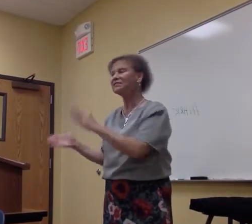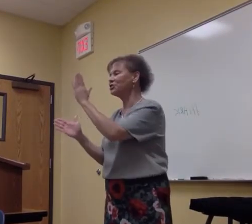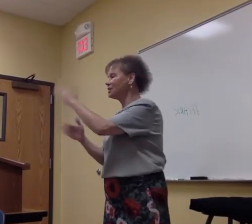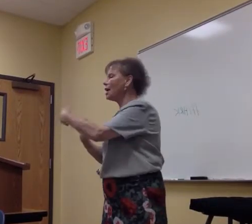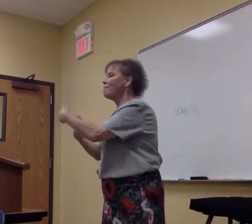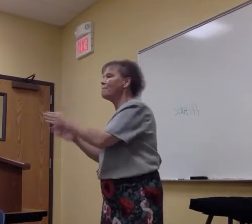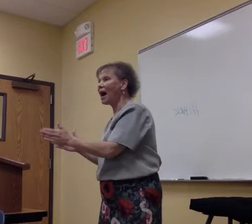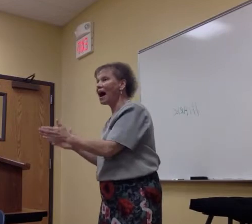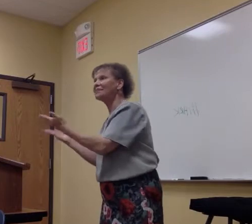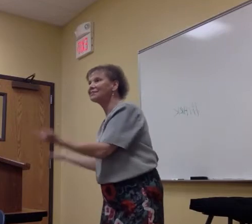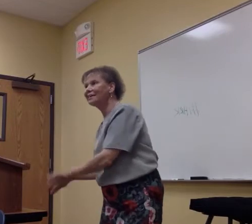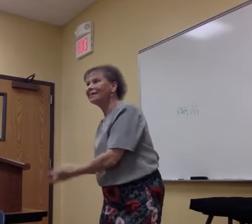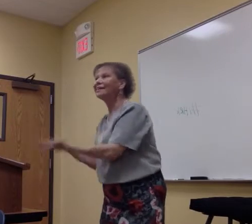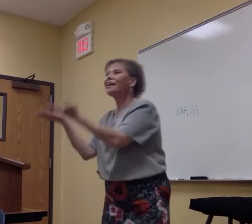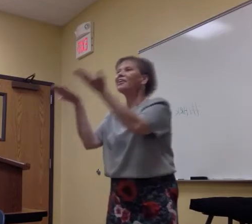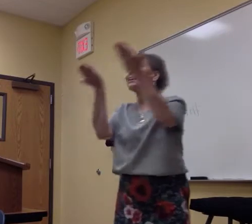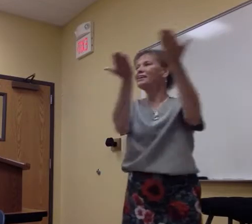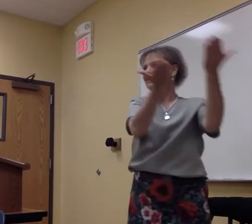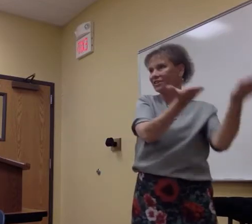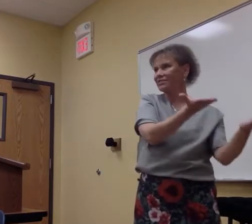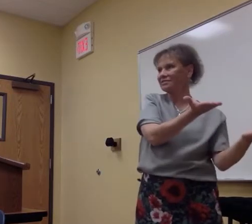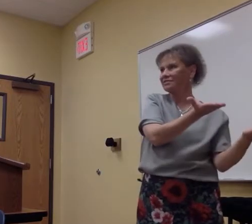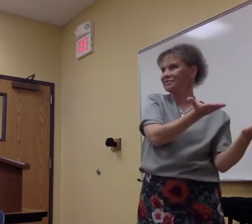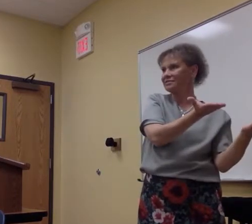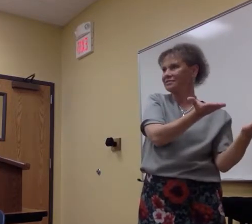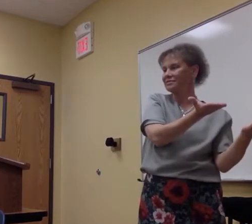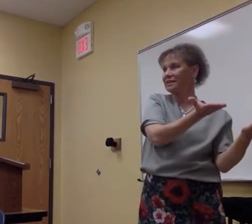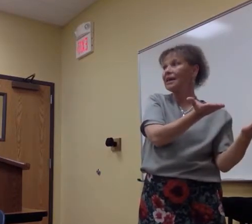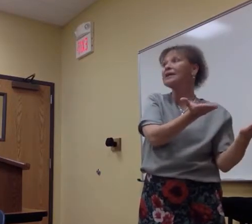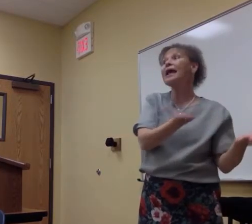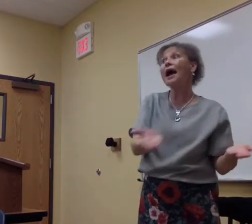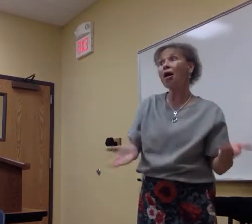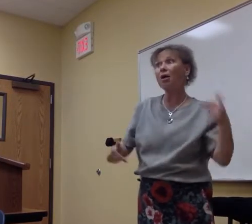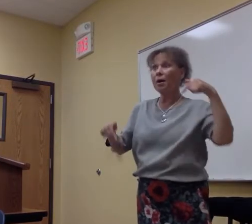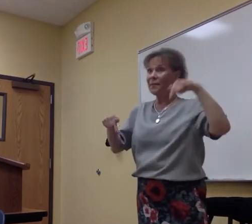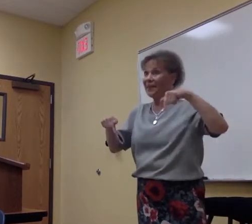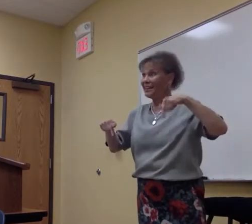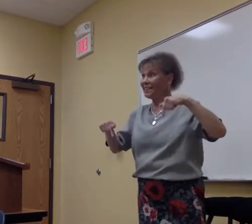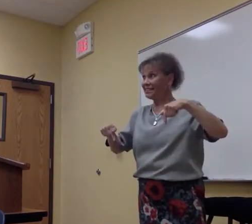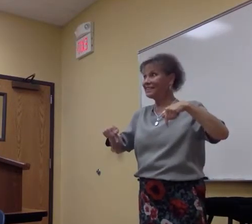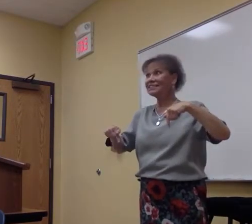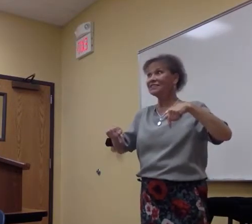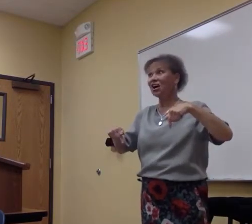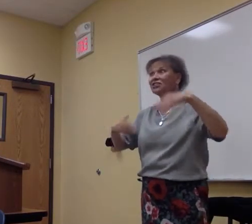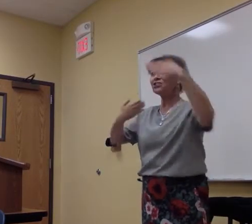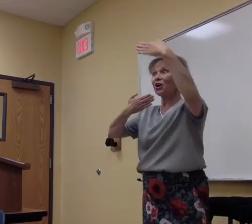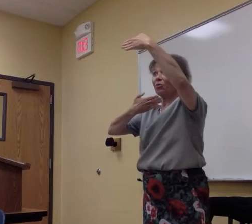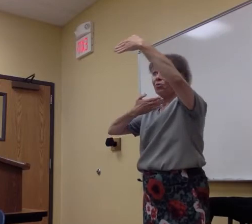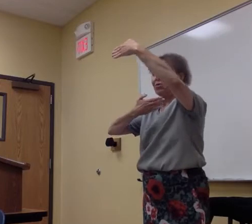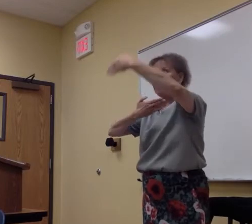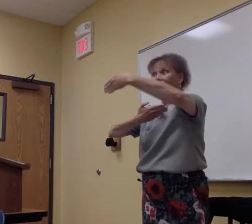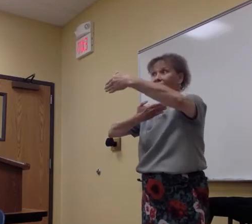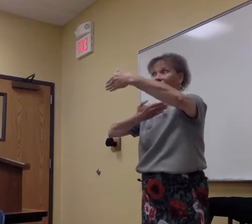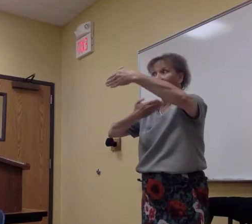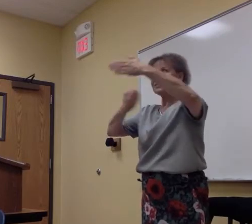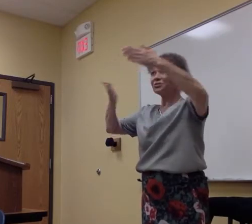first. Box, carry, here. Now, but this is also flat